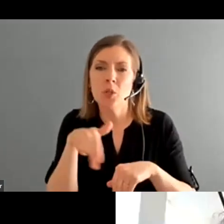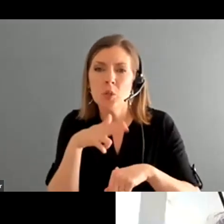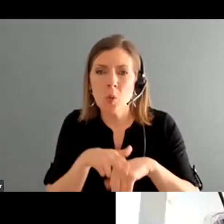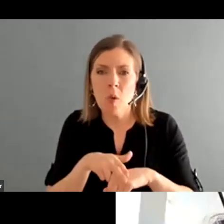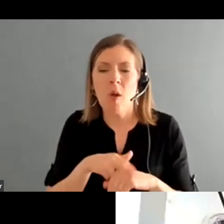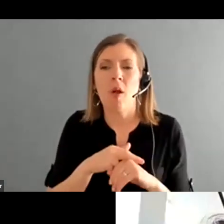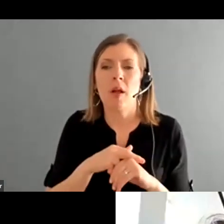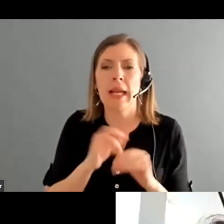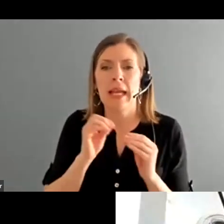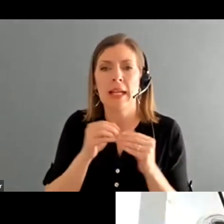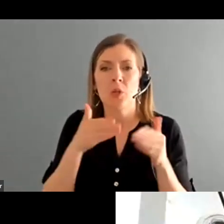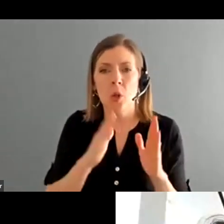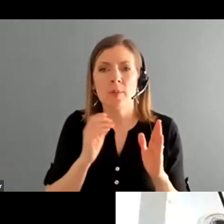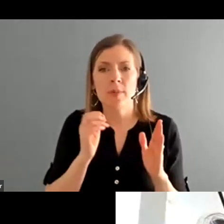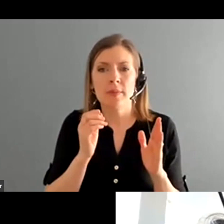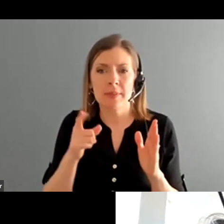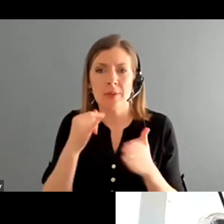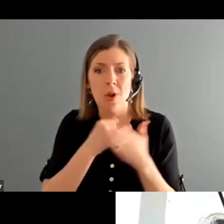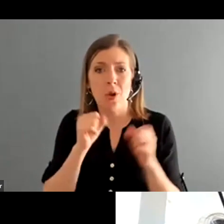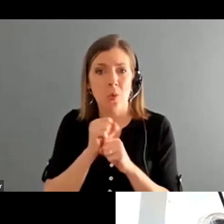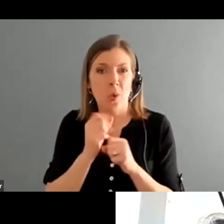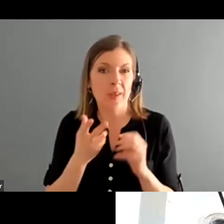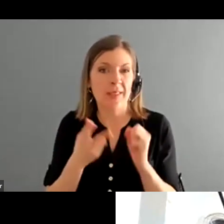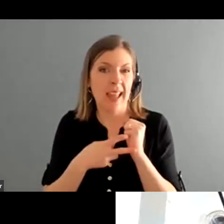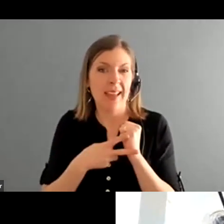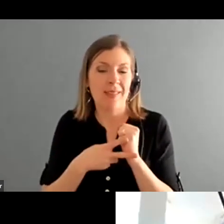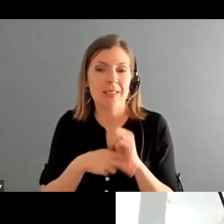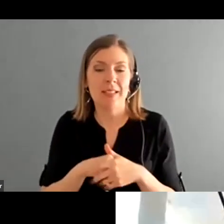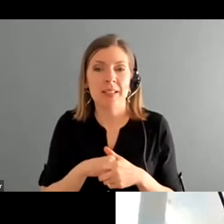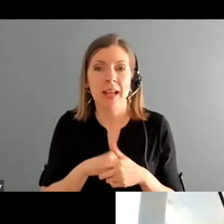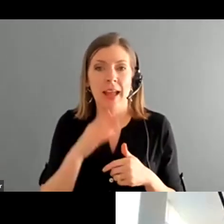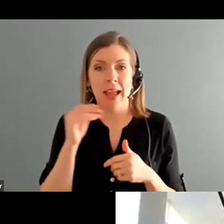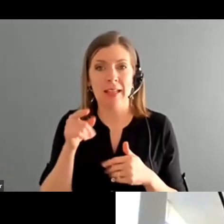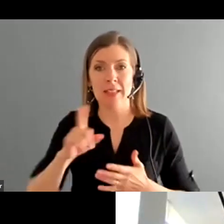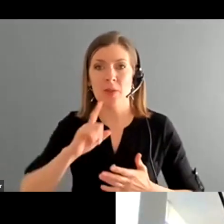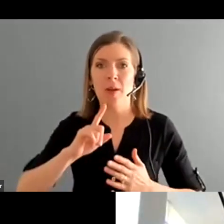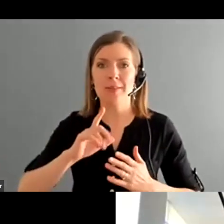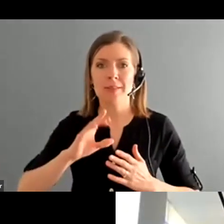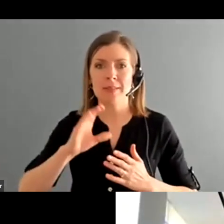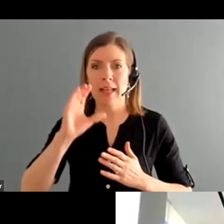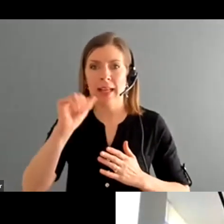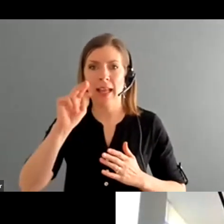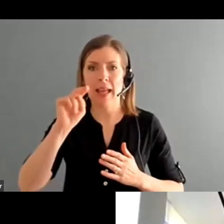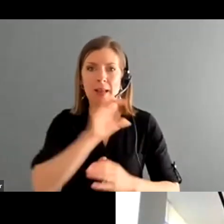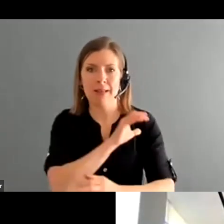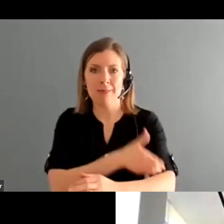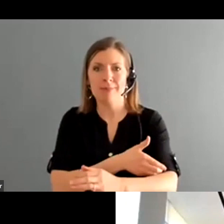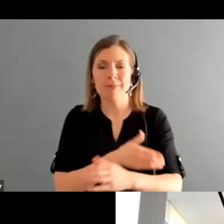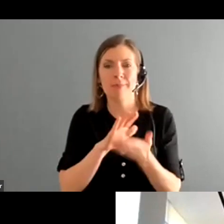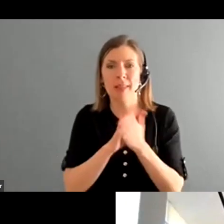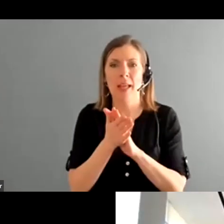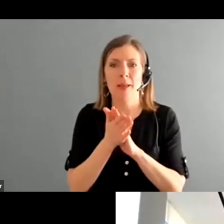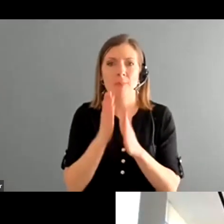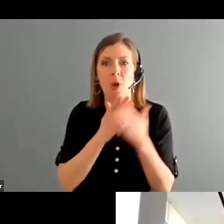unusual in terms of the fact that his artwork was saved and he was canonized. He became part of the kind of national